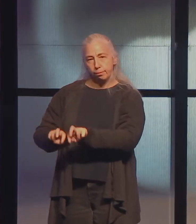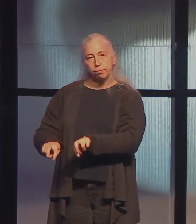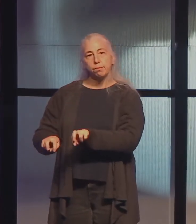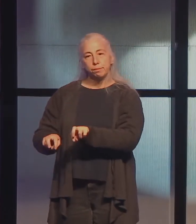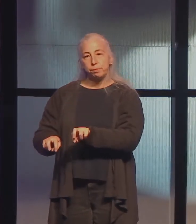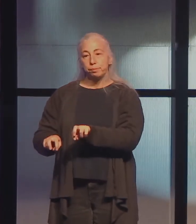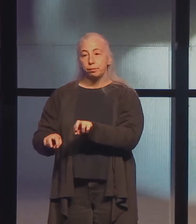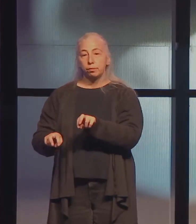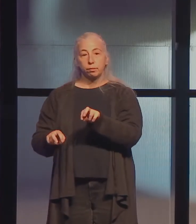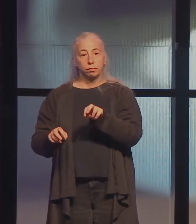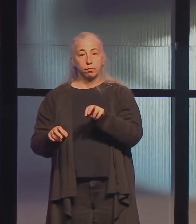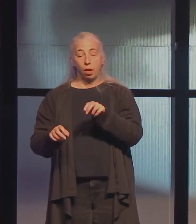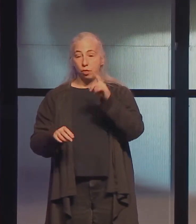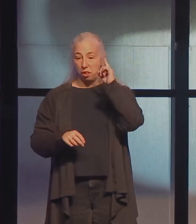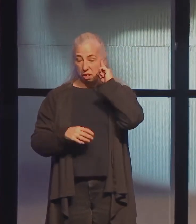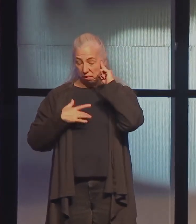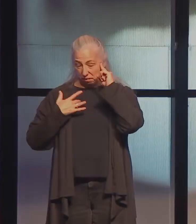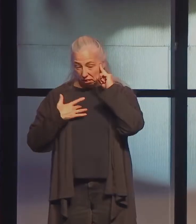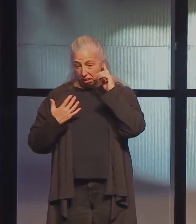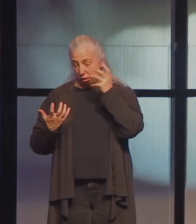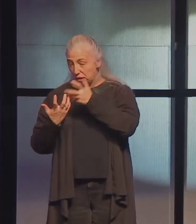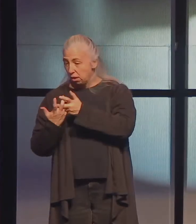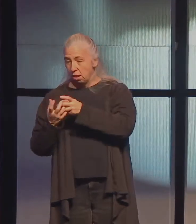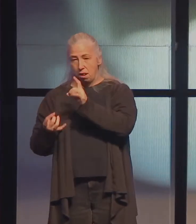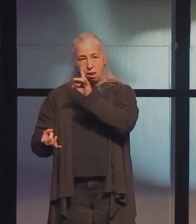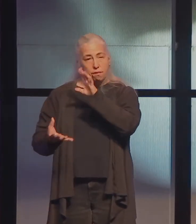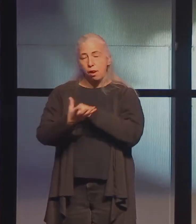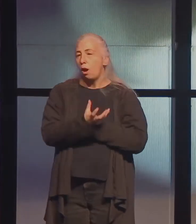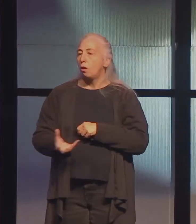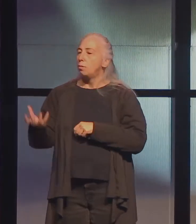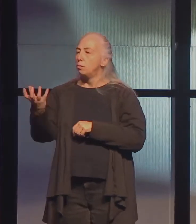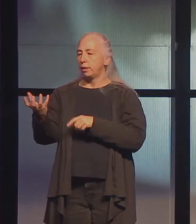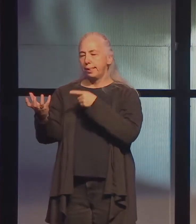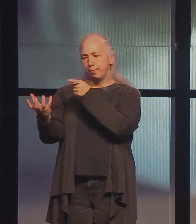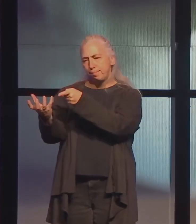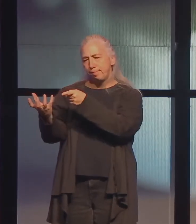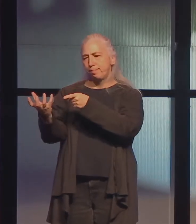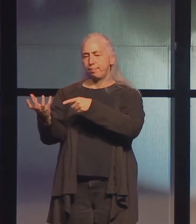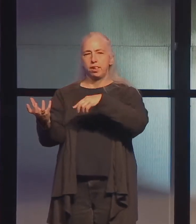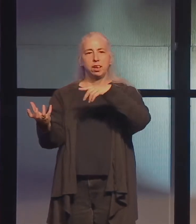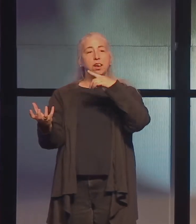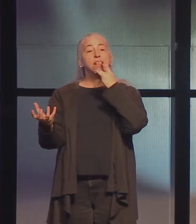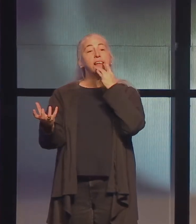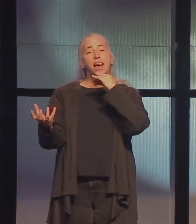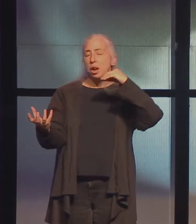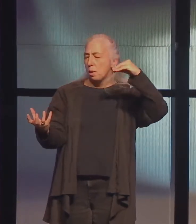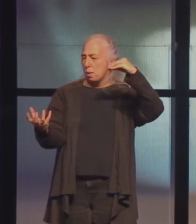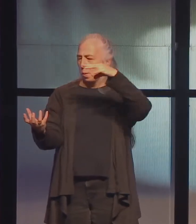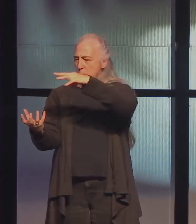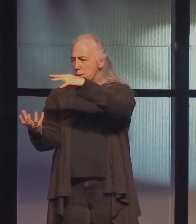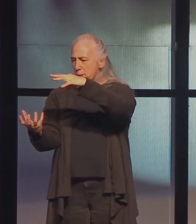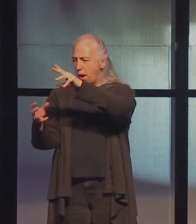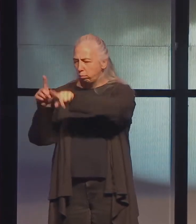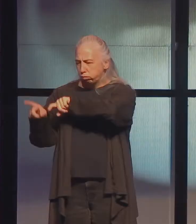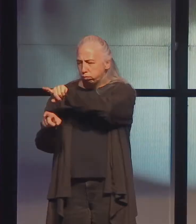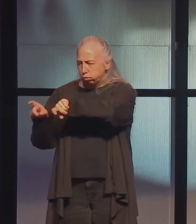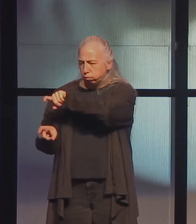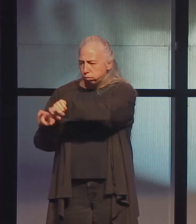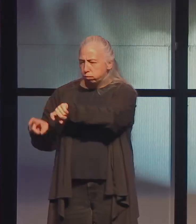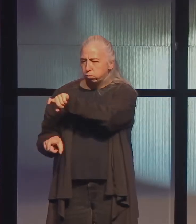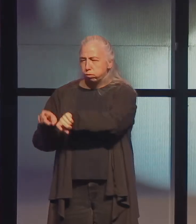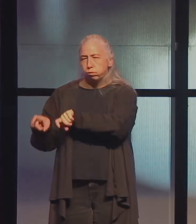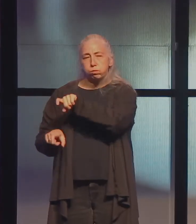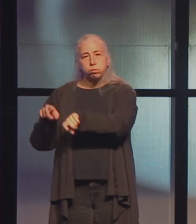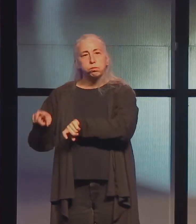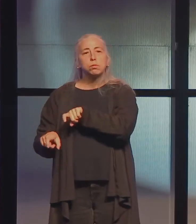your life. Arrest them. Sit them down in the interrogation room of your heart. Shine that bright light right in their face and start asking them some